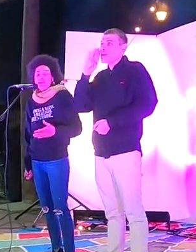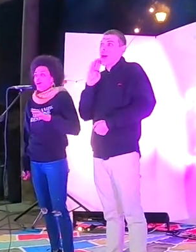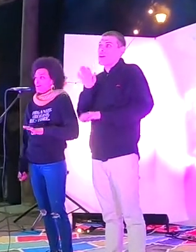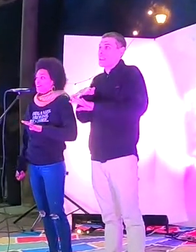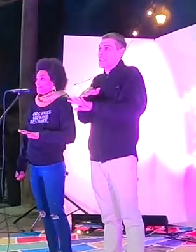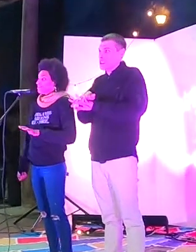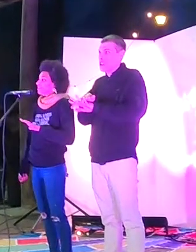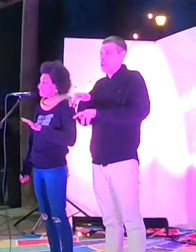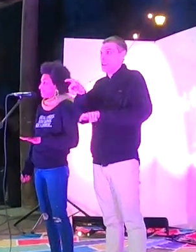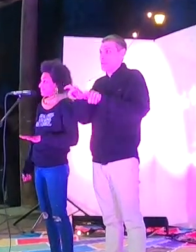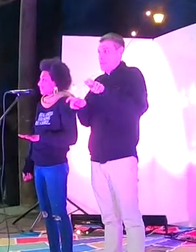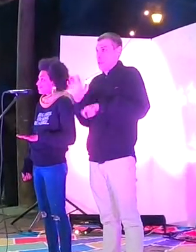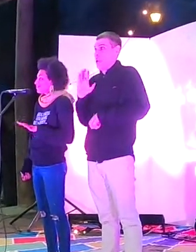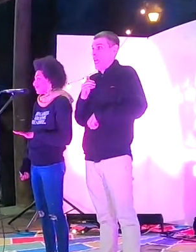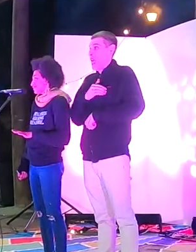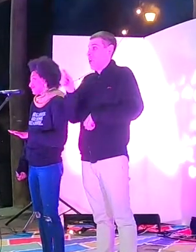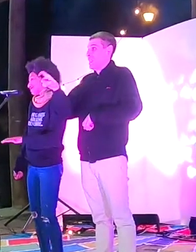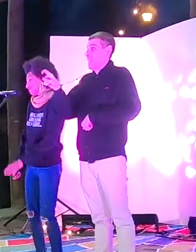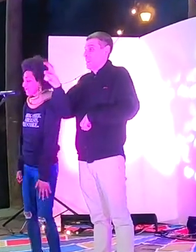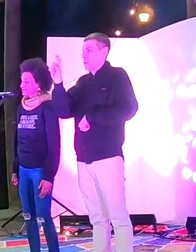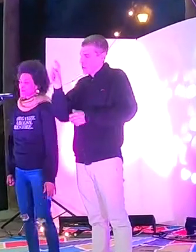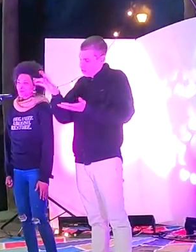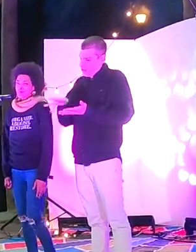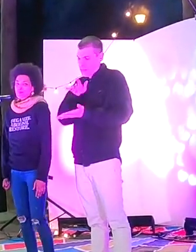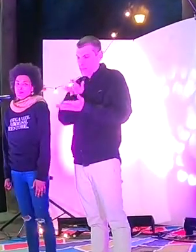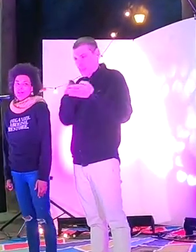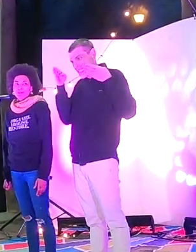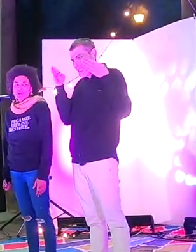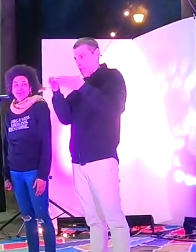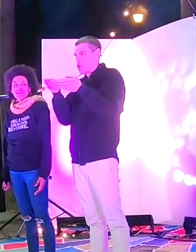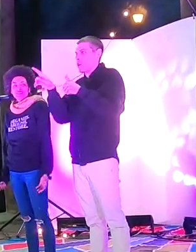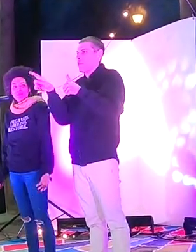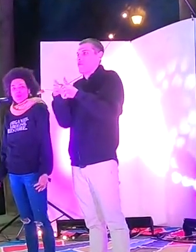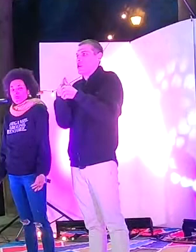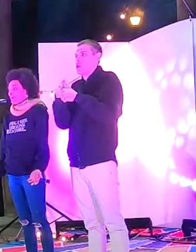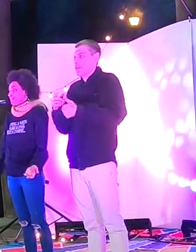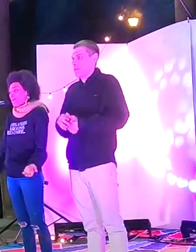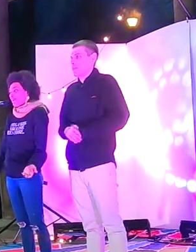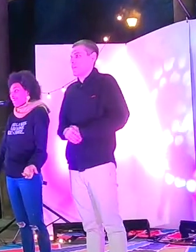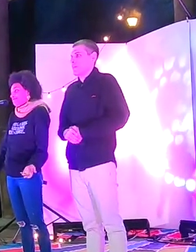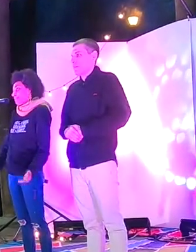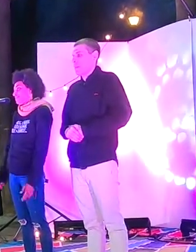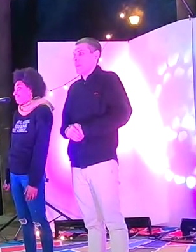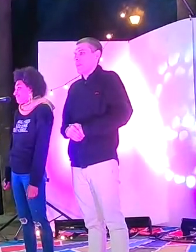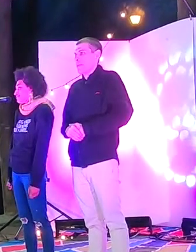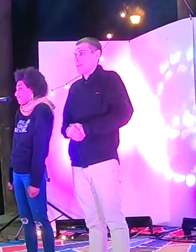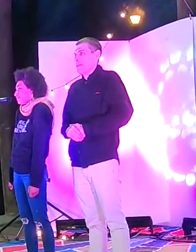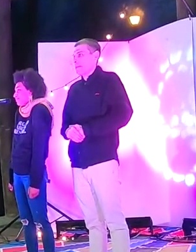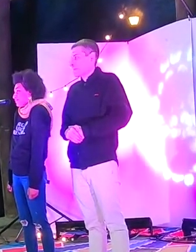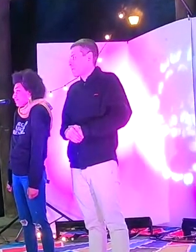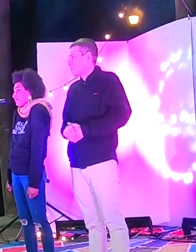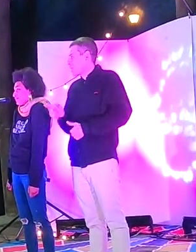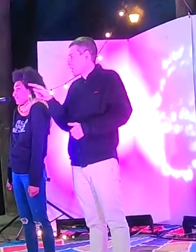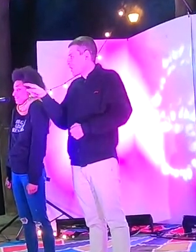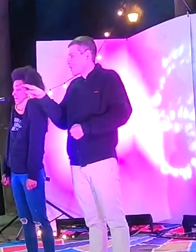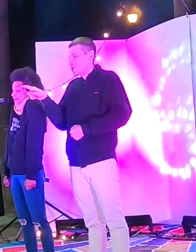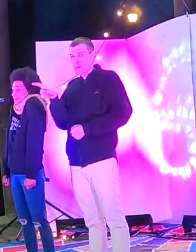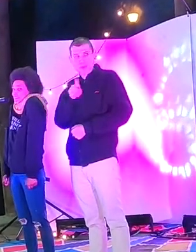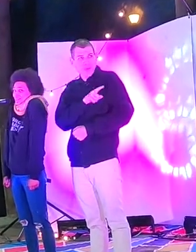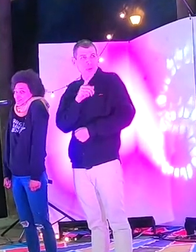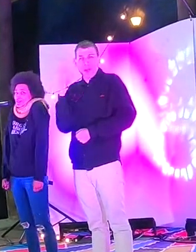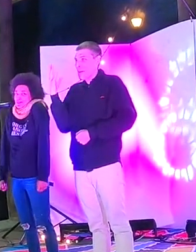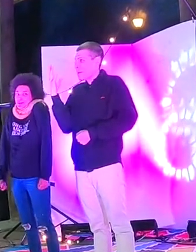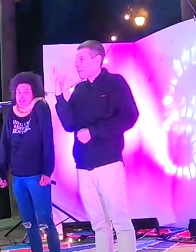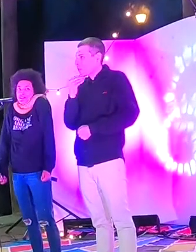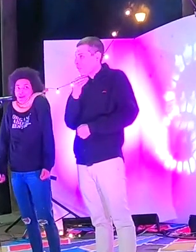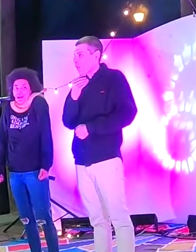people, our needs are centered first. All right. You all have been such a beautiful,